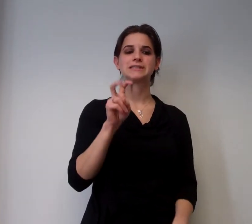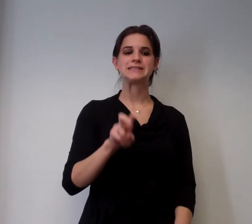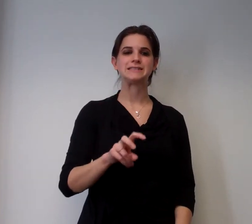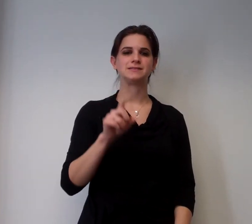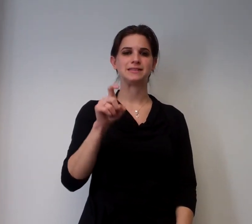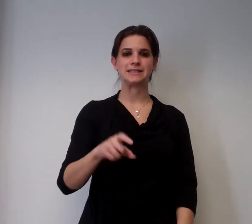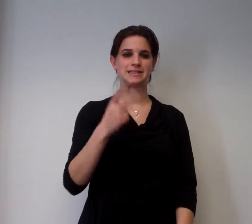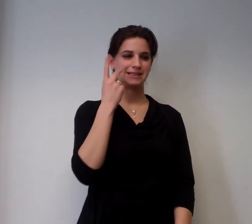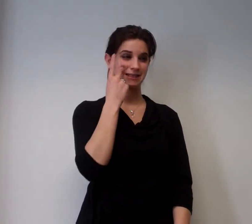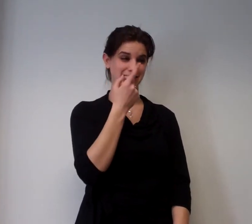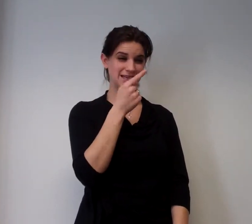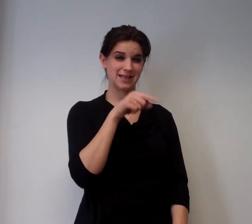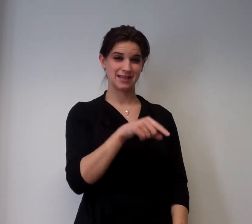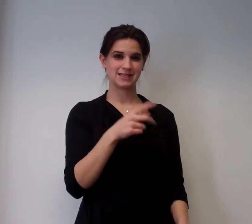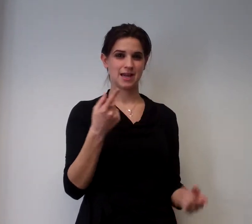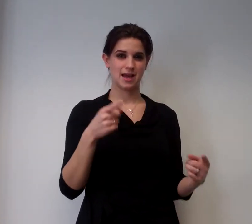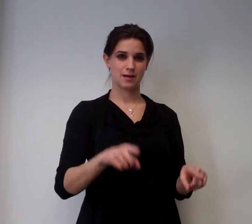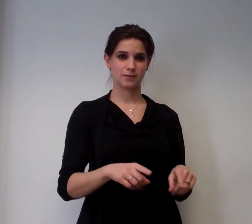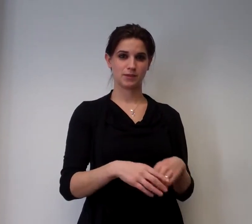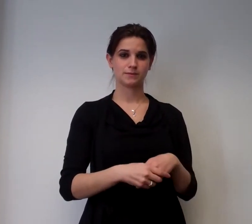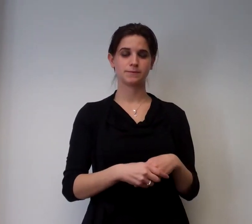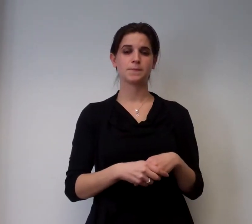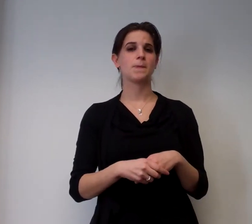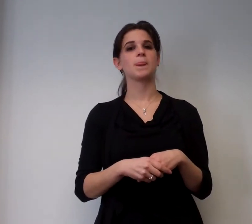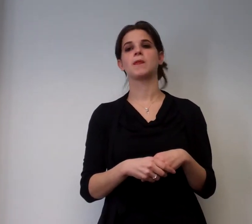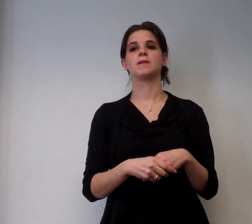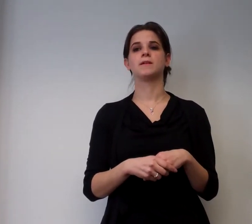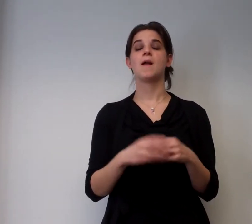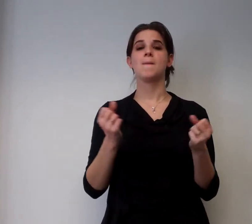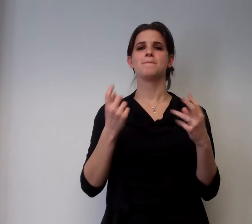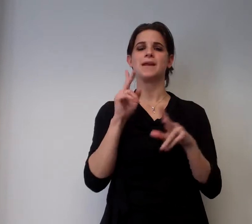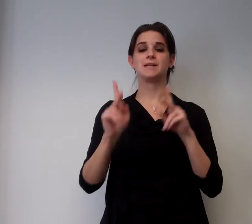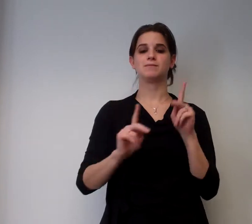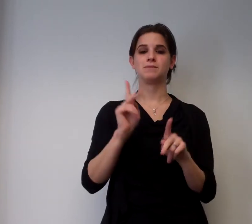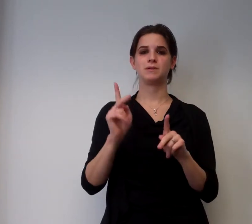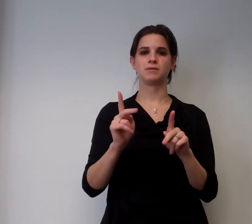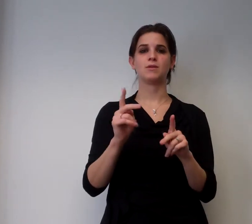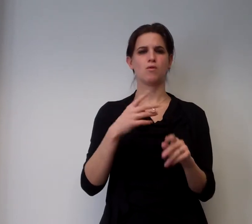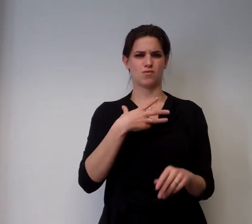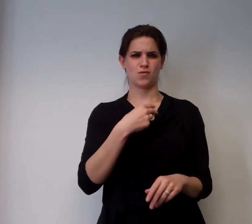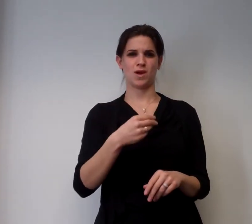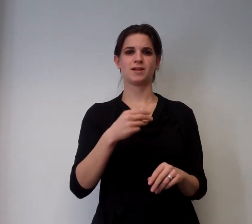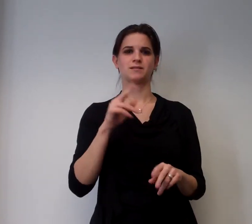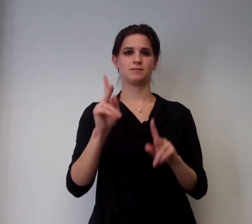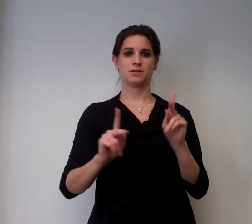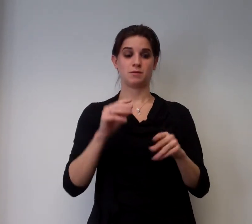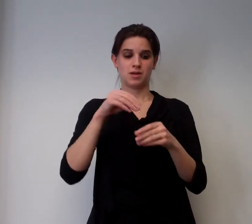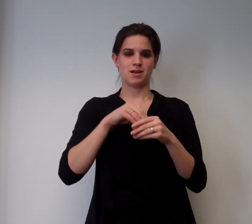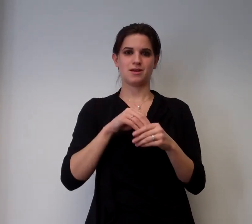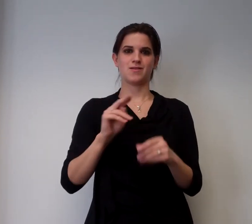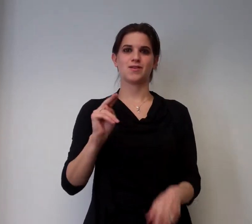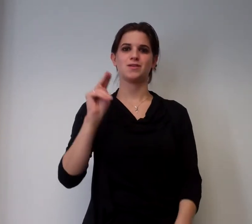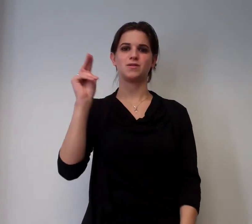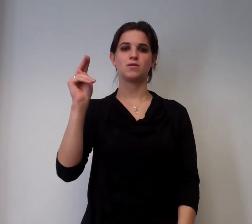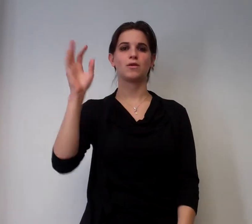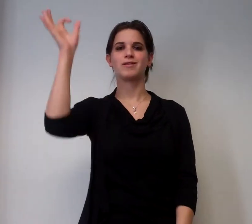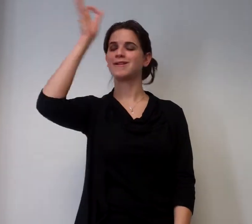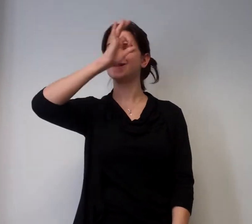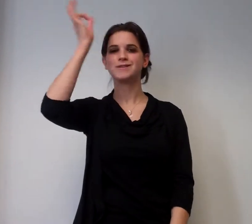Yeah, many, I think, of the white people in the North who weren't aware of what was happening in Mississippi, who weren't aware maybe of what was even happening